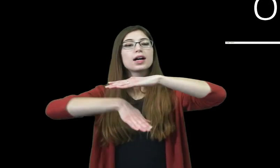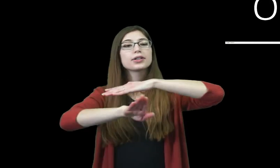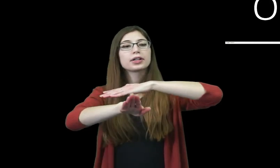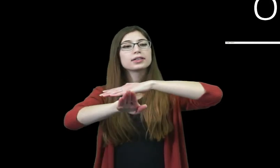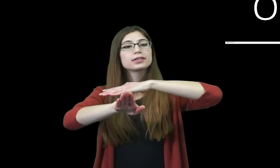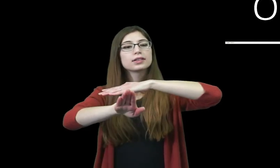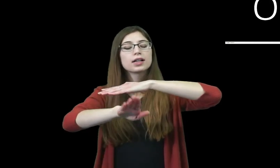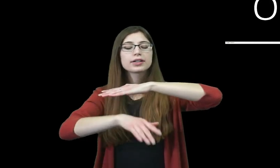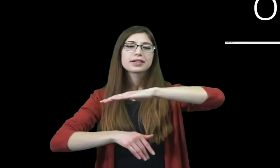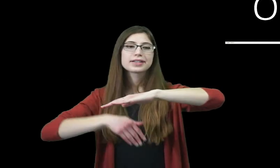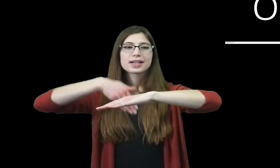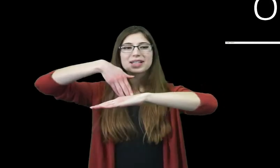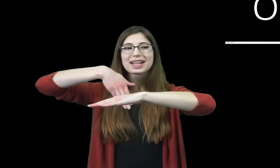under your non-dominant hand.